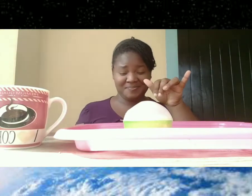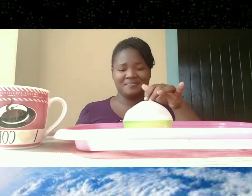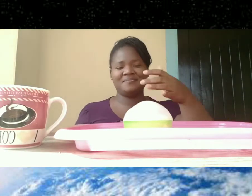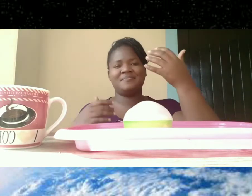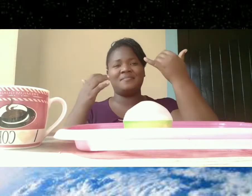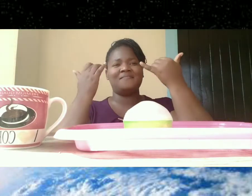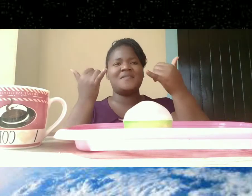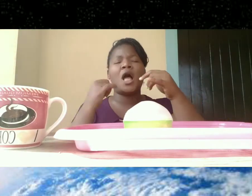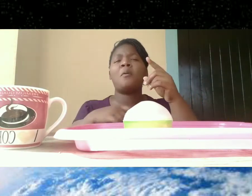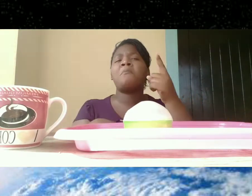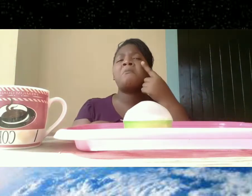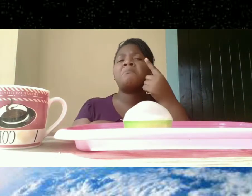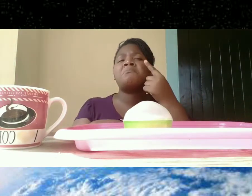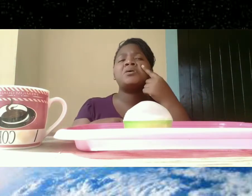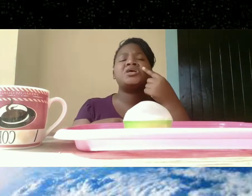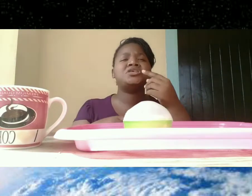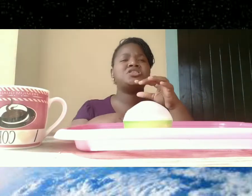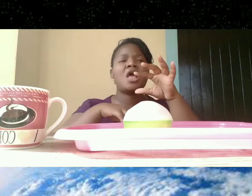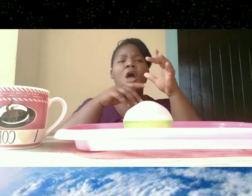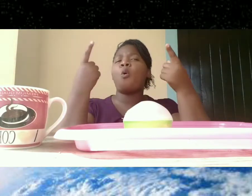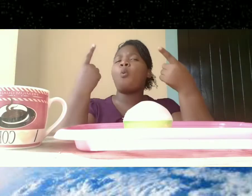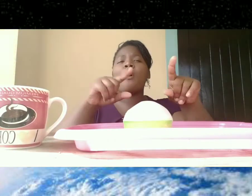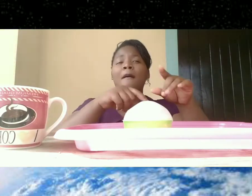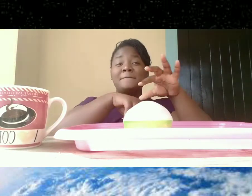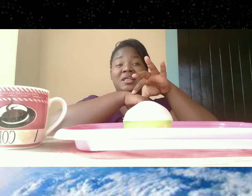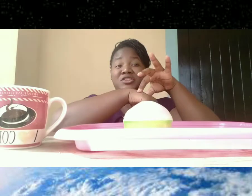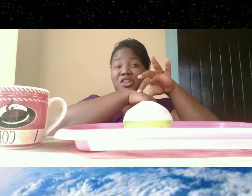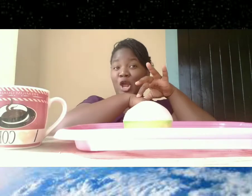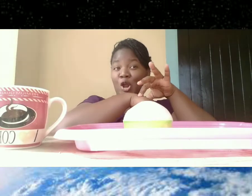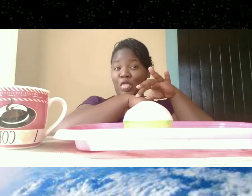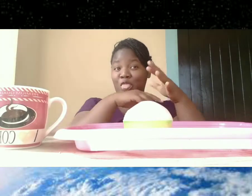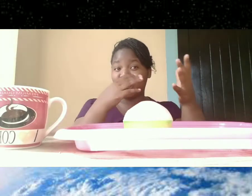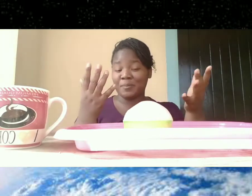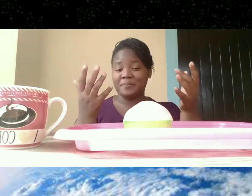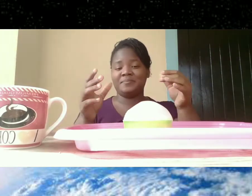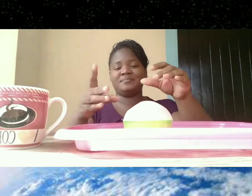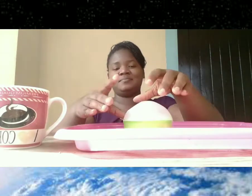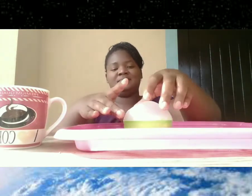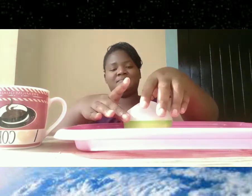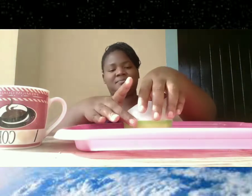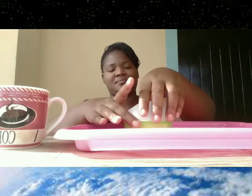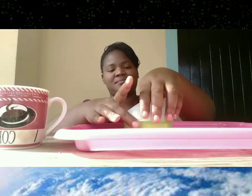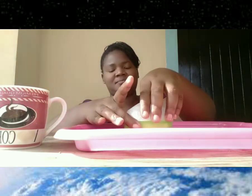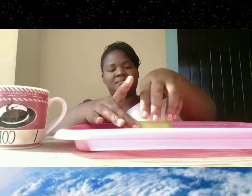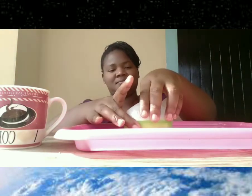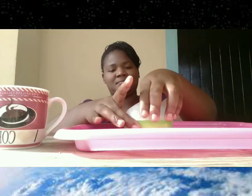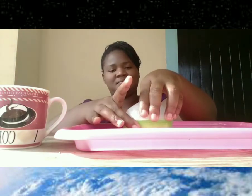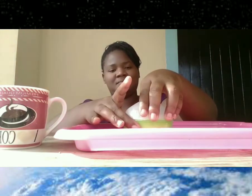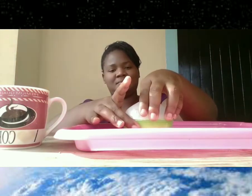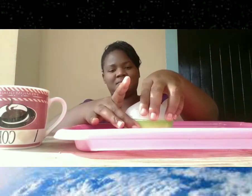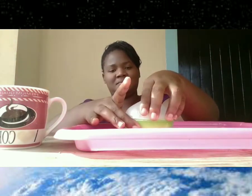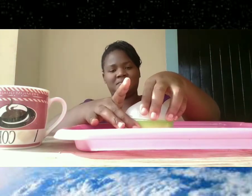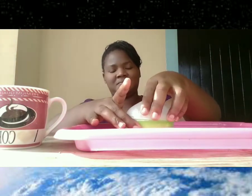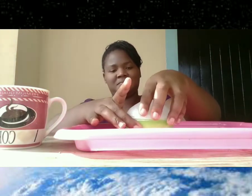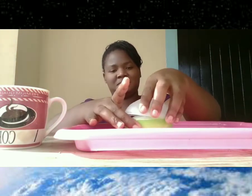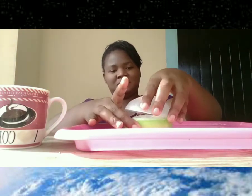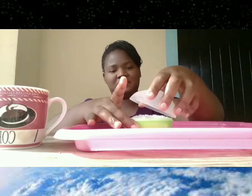Did you see that? Now let us see what happened to the earth.